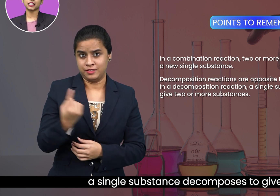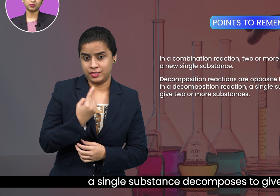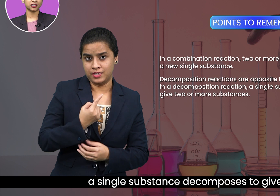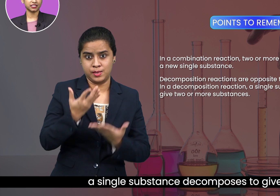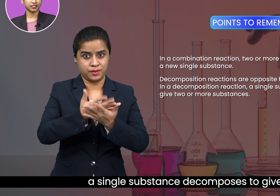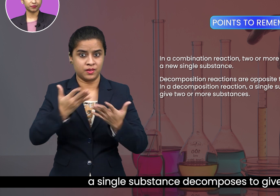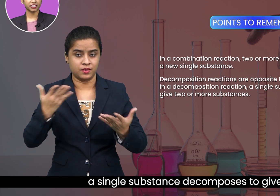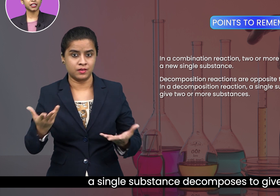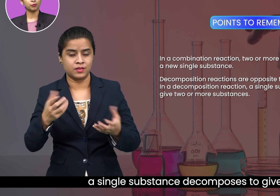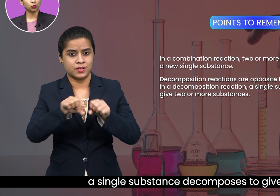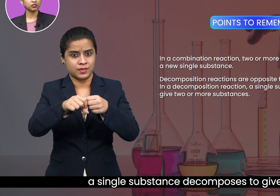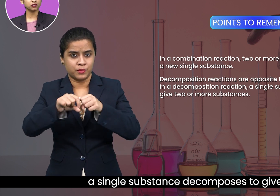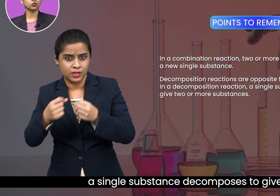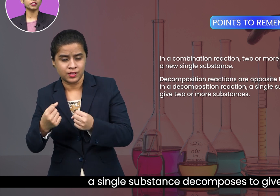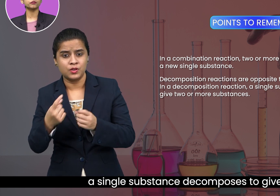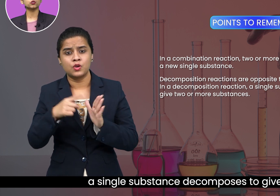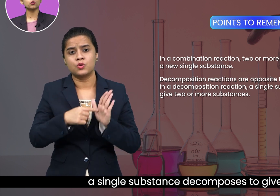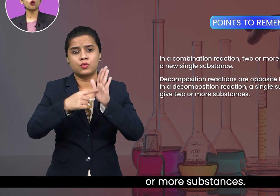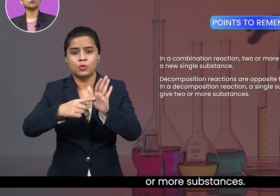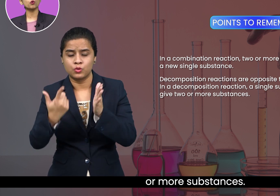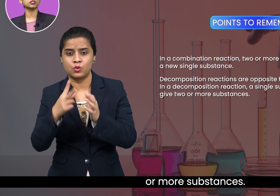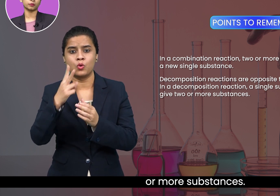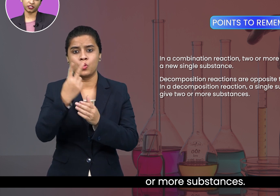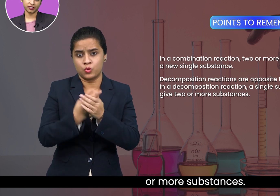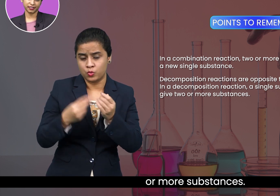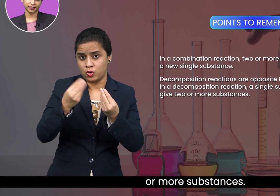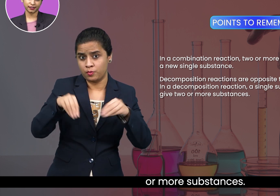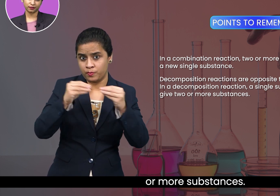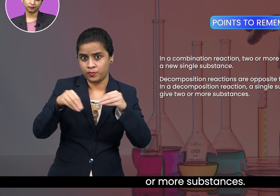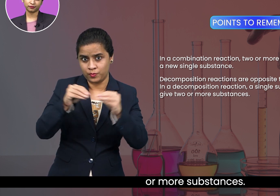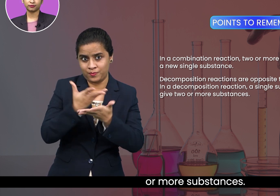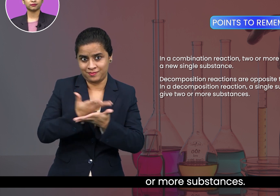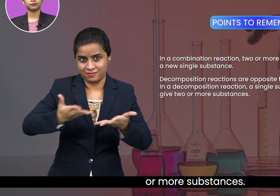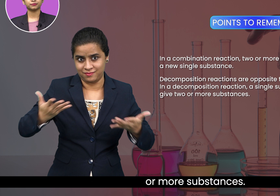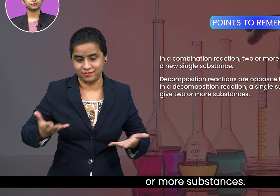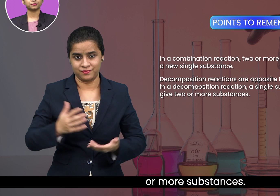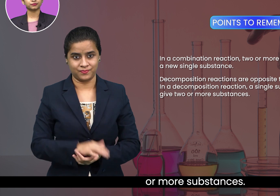single substance decomposes to give two or more substances.